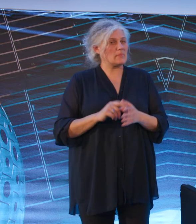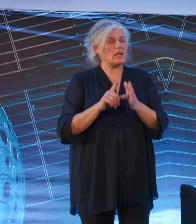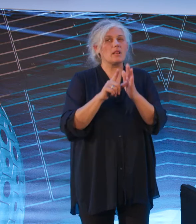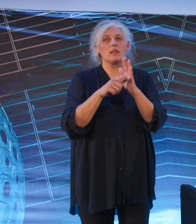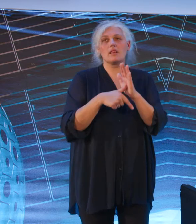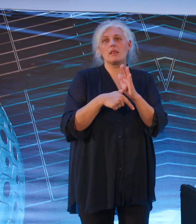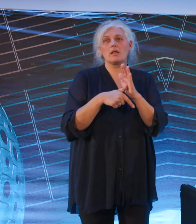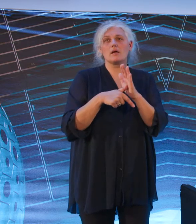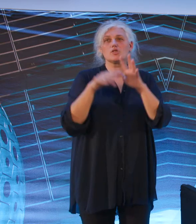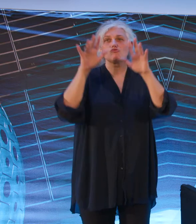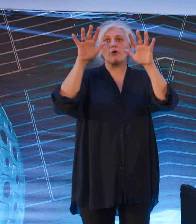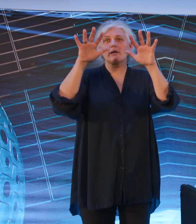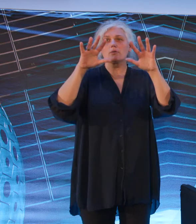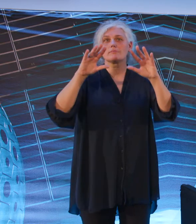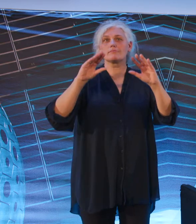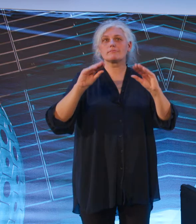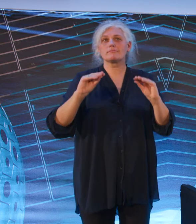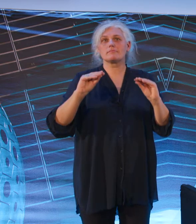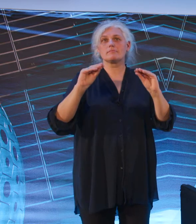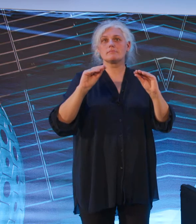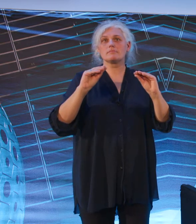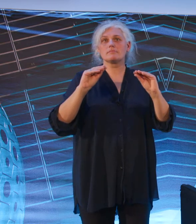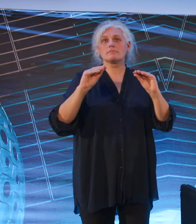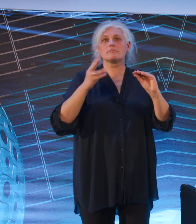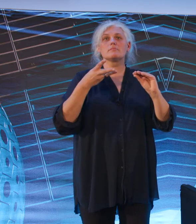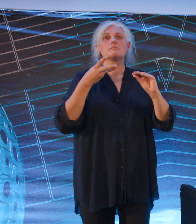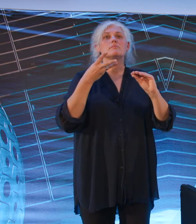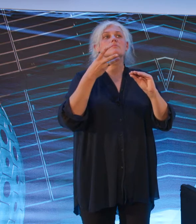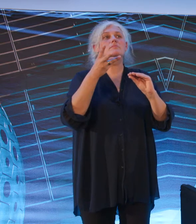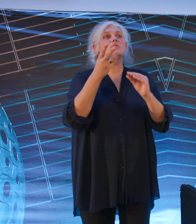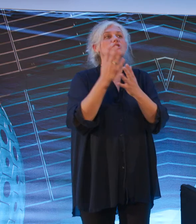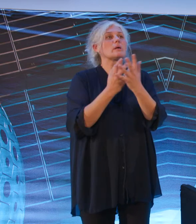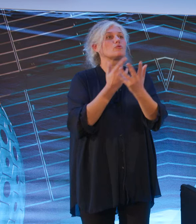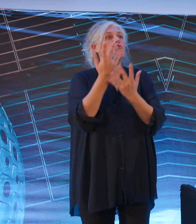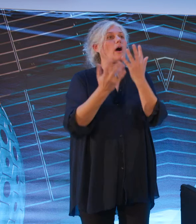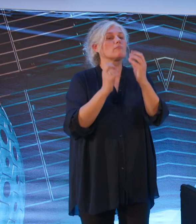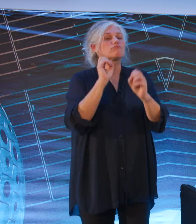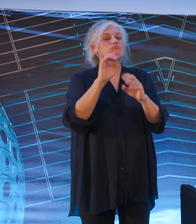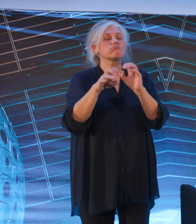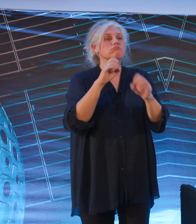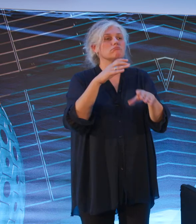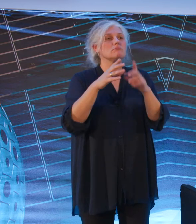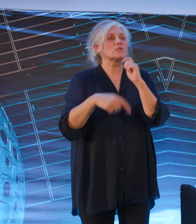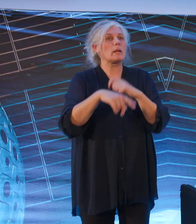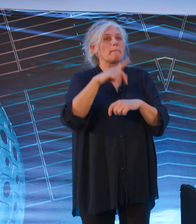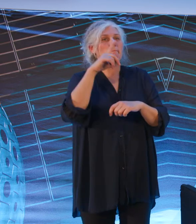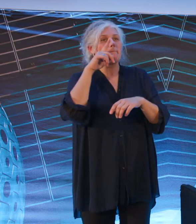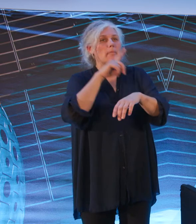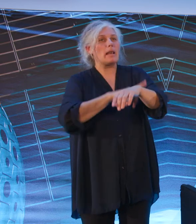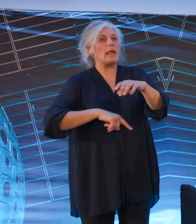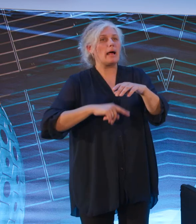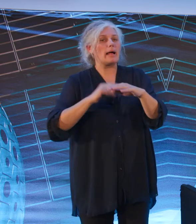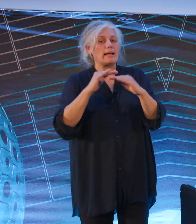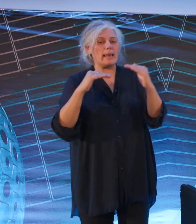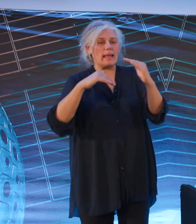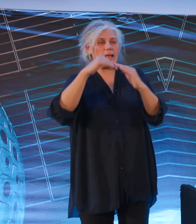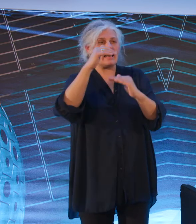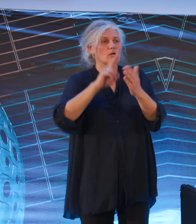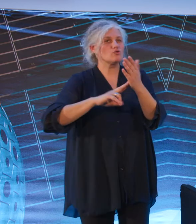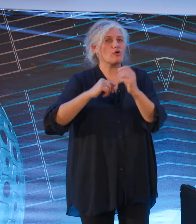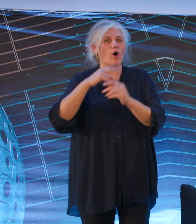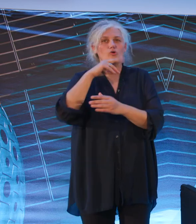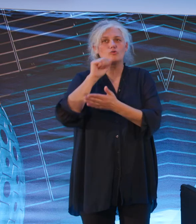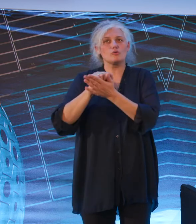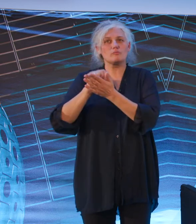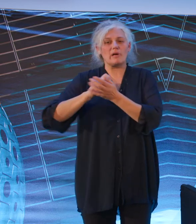Later, the rain will stop. They will throw onions on the fire and peel apart their blackened layers. They will use old